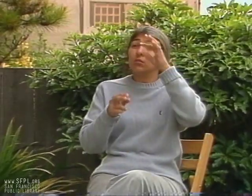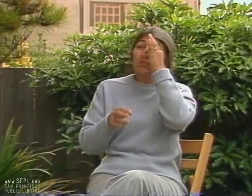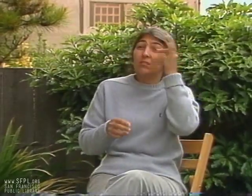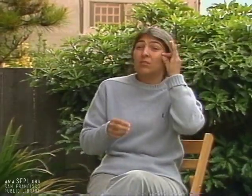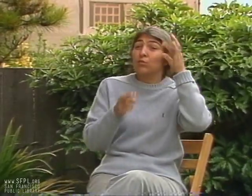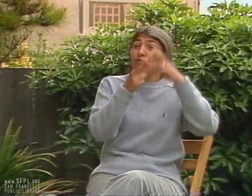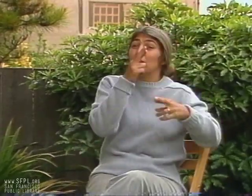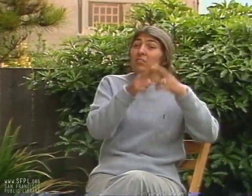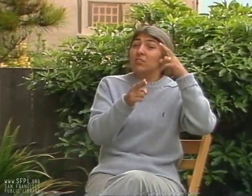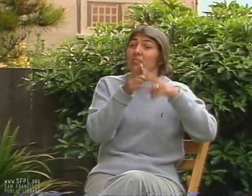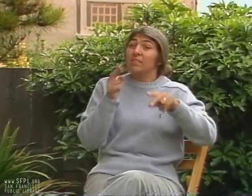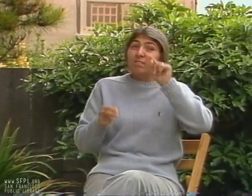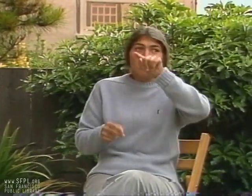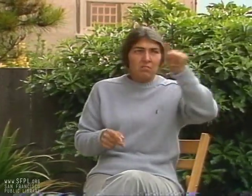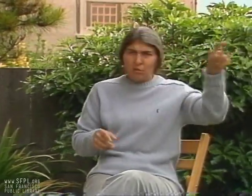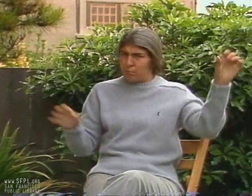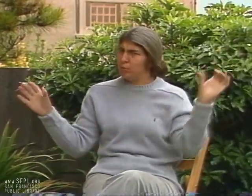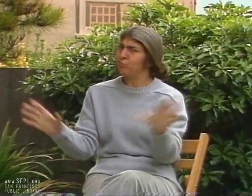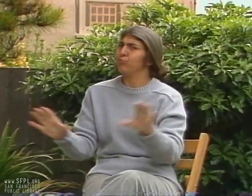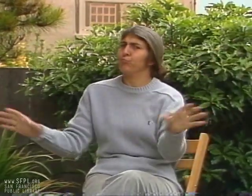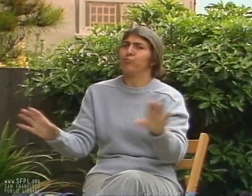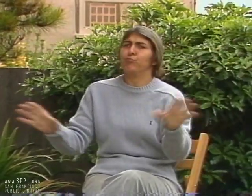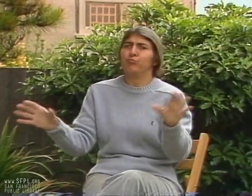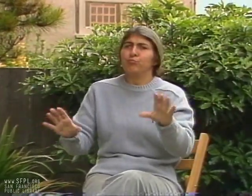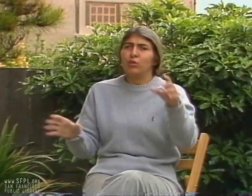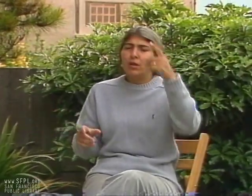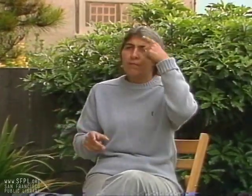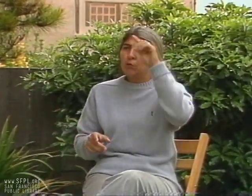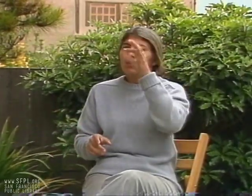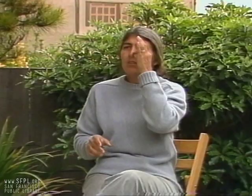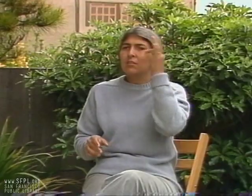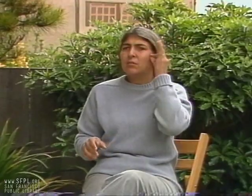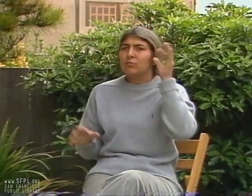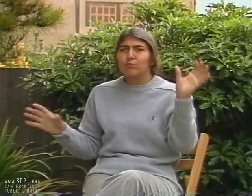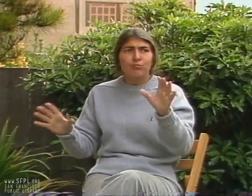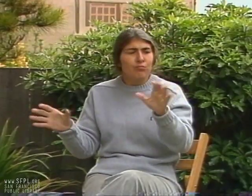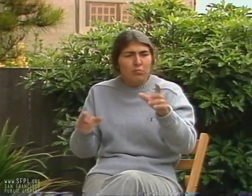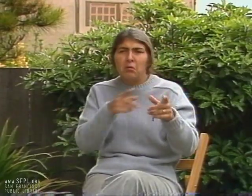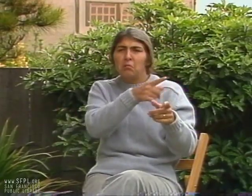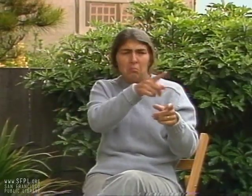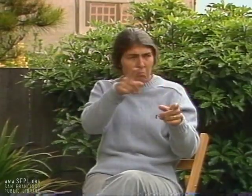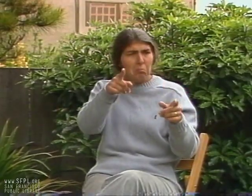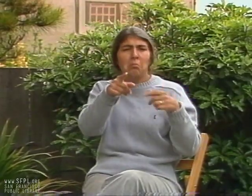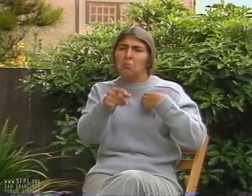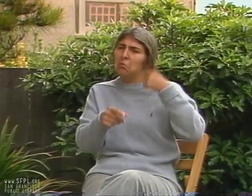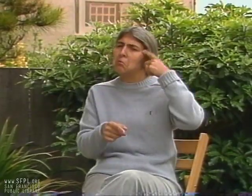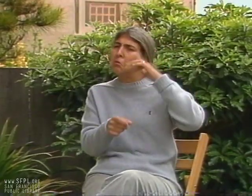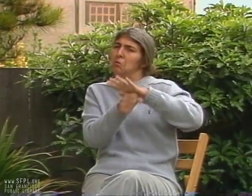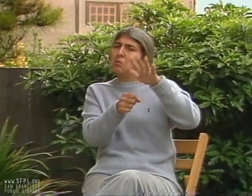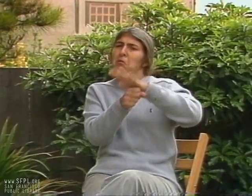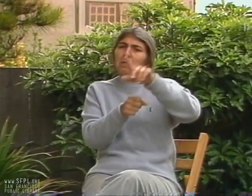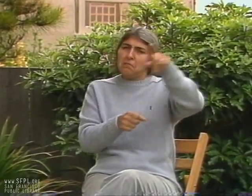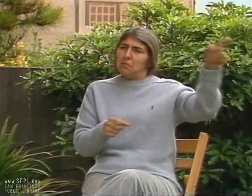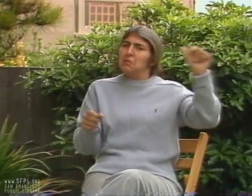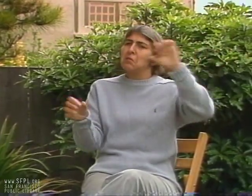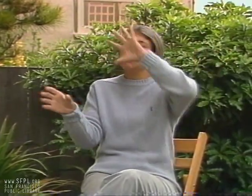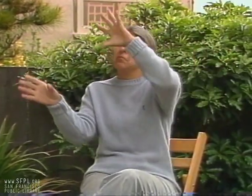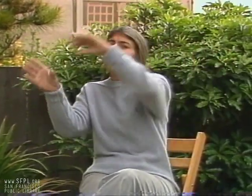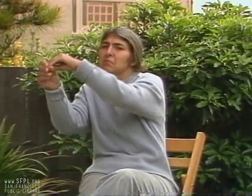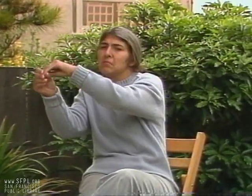hearing. And besides, my relatives were already involved. I felt it was more their movement, since they're both Indian